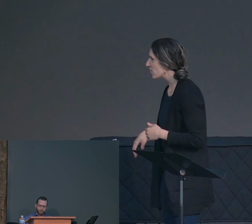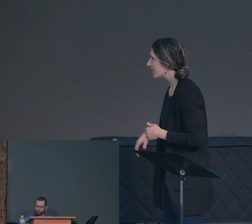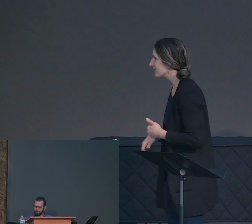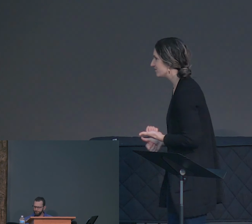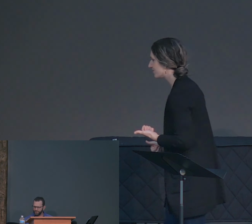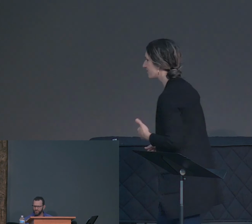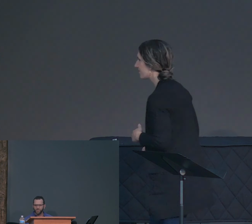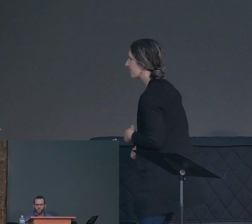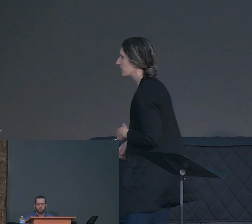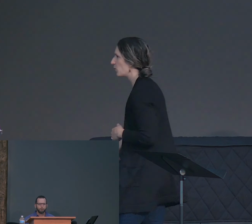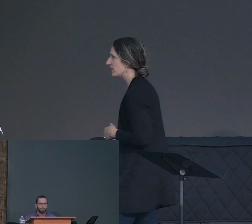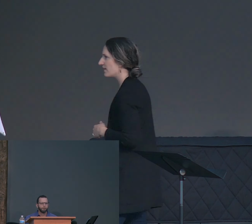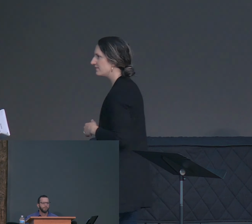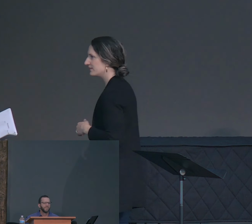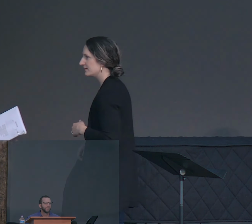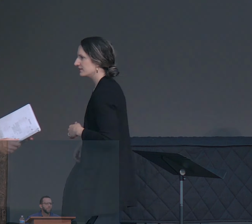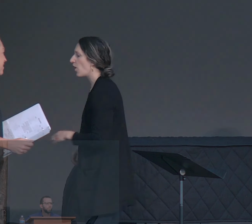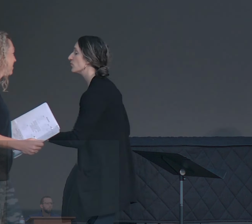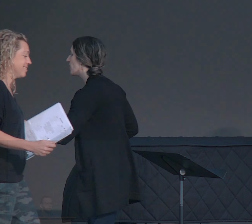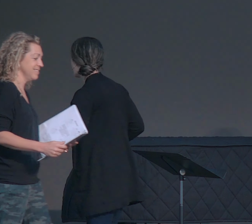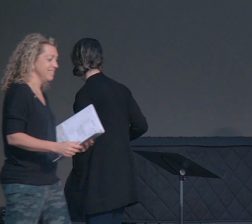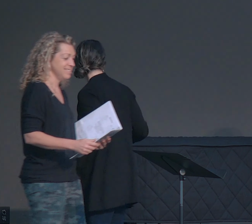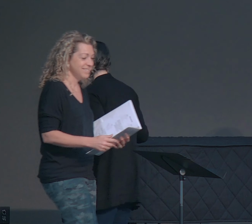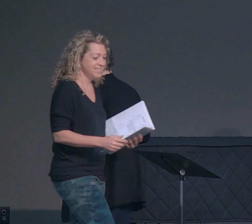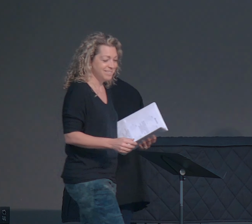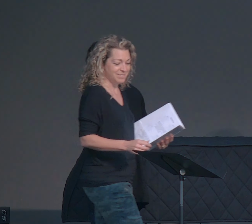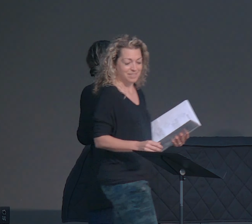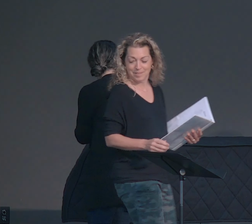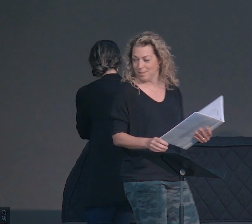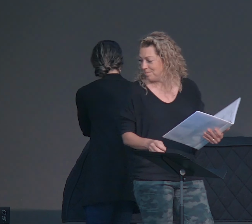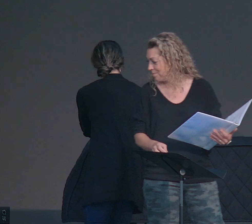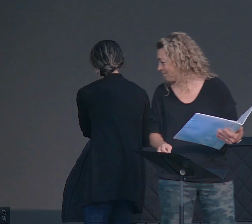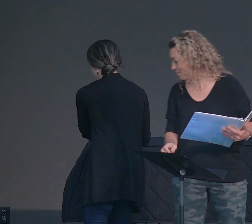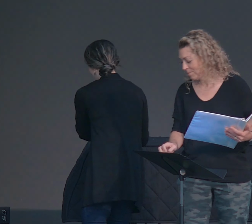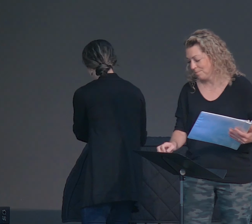Let's stand together and continue worshiping the Lord this morning.